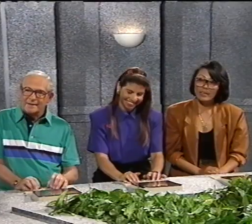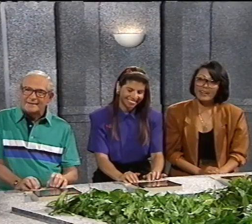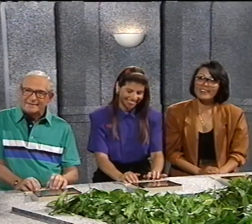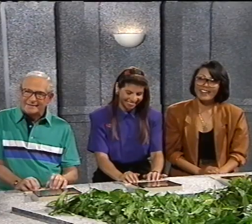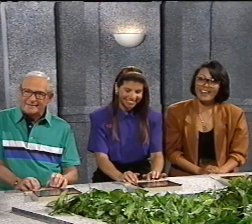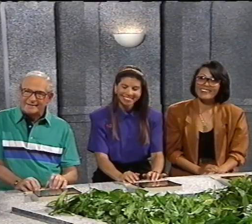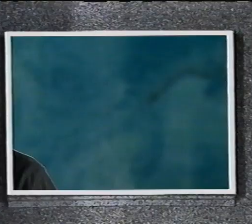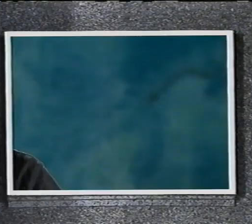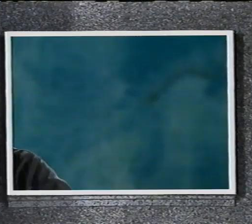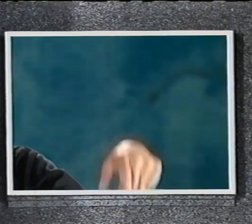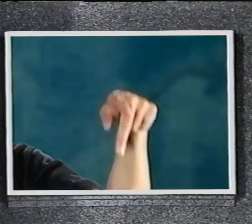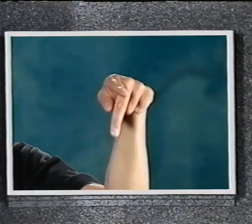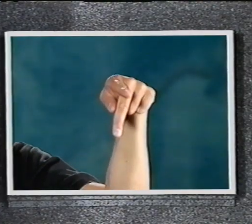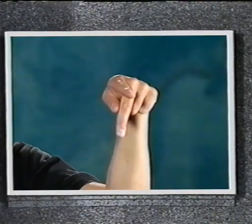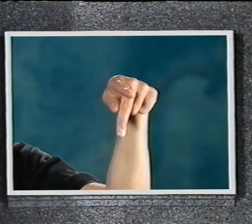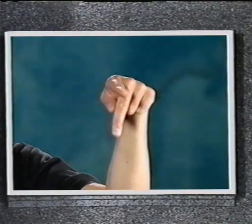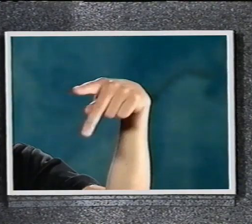doing them both ways.